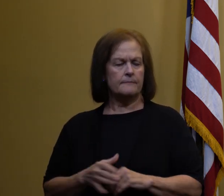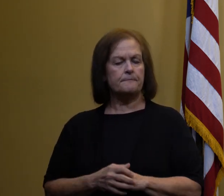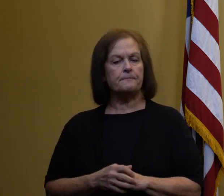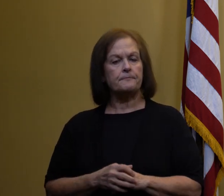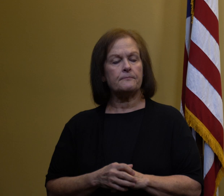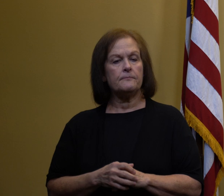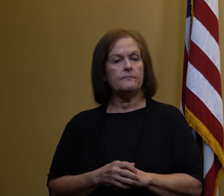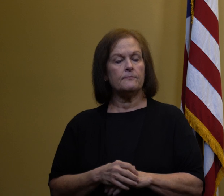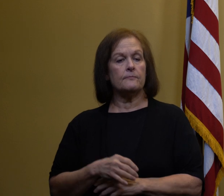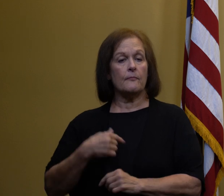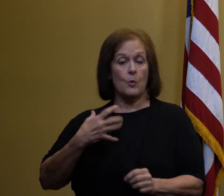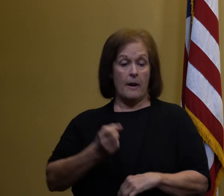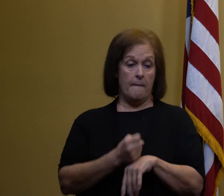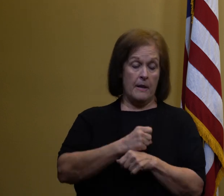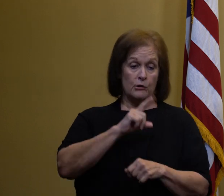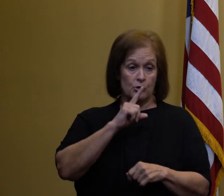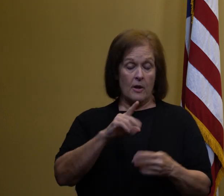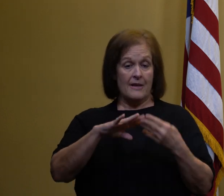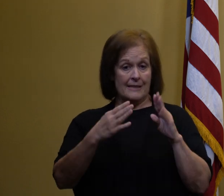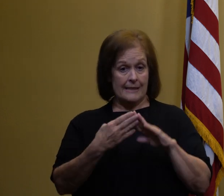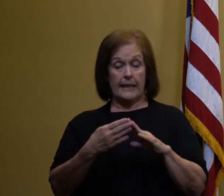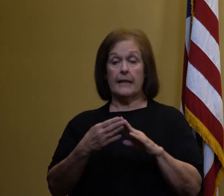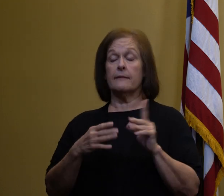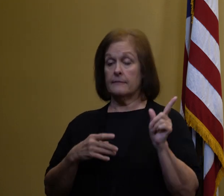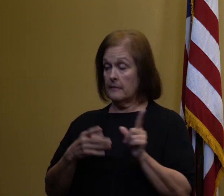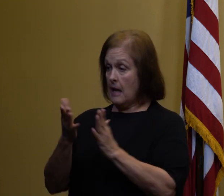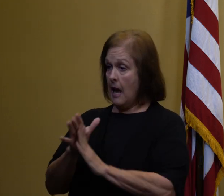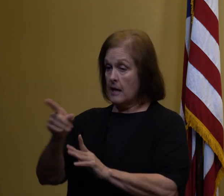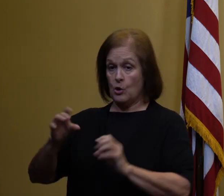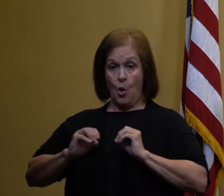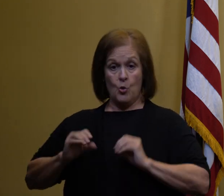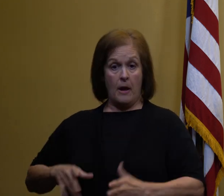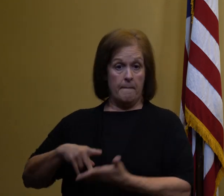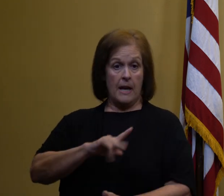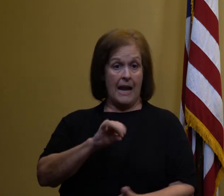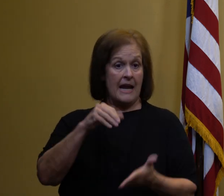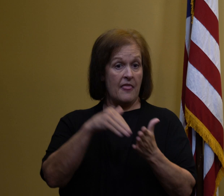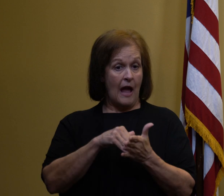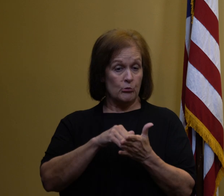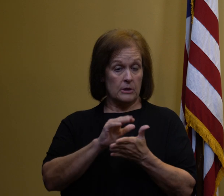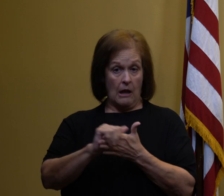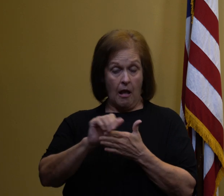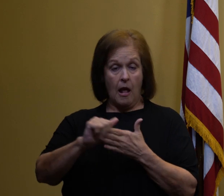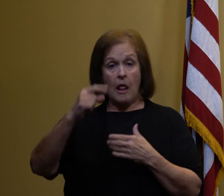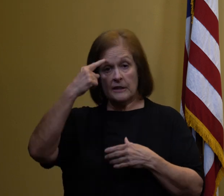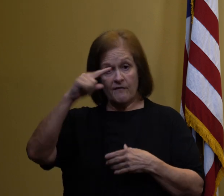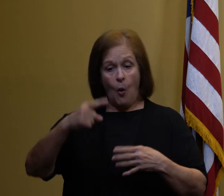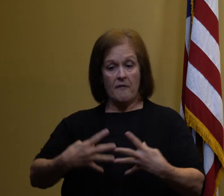we're wanting to ensure the city is asking the owner to repay over $90,000 for the cost of barricades as well as